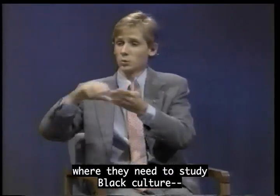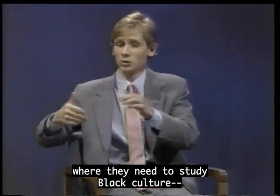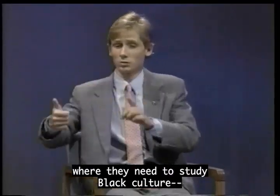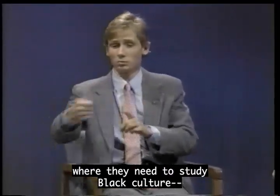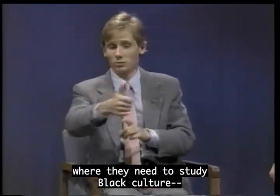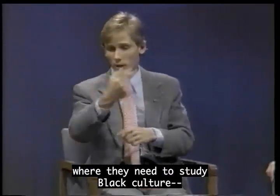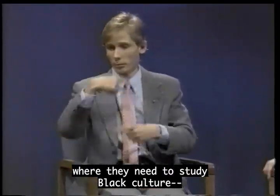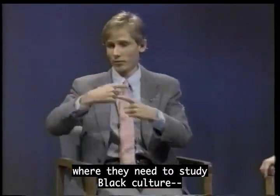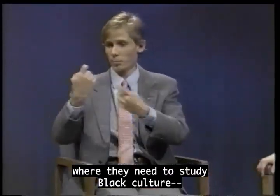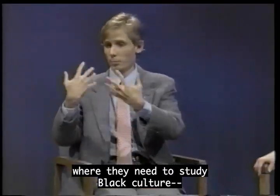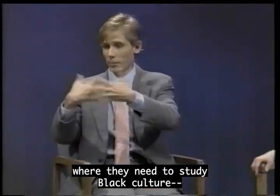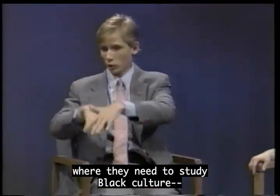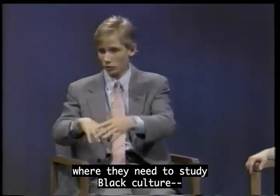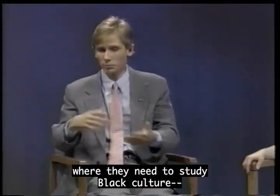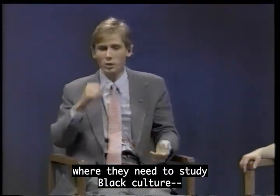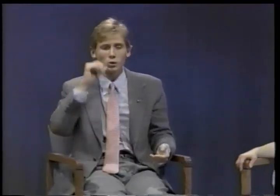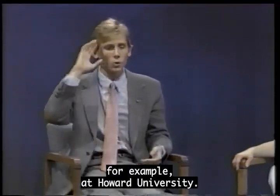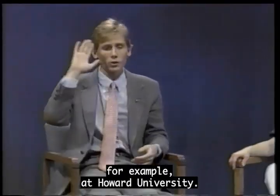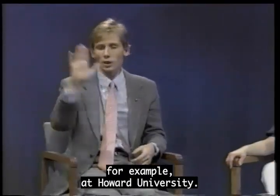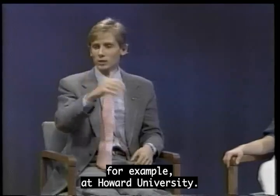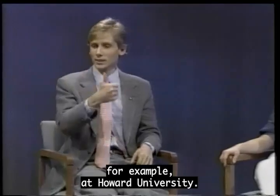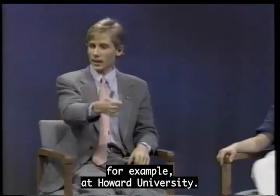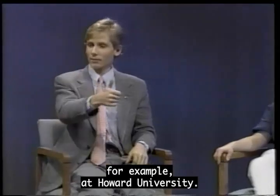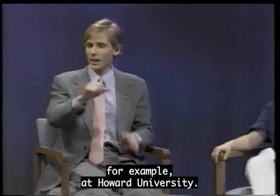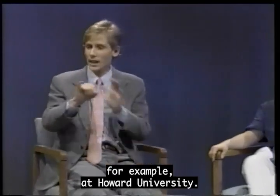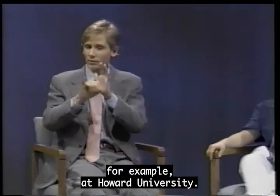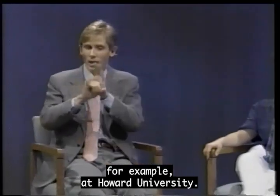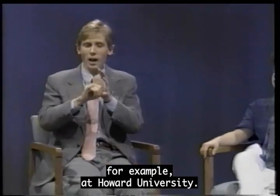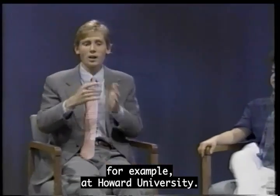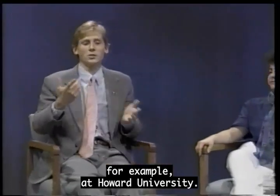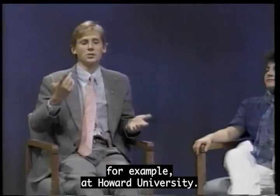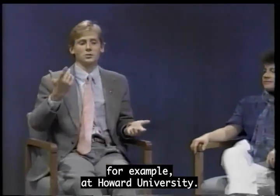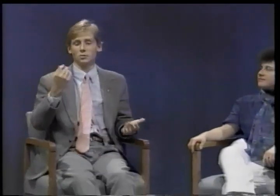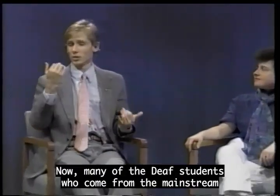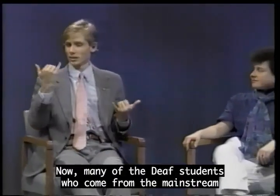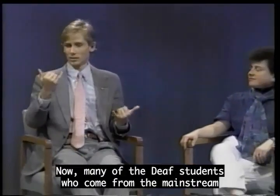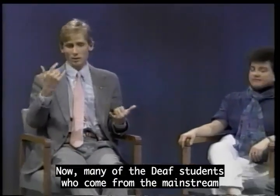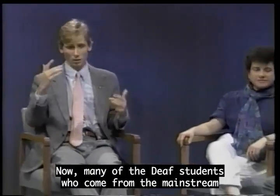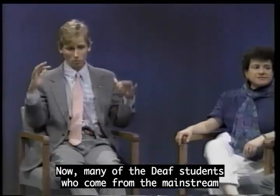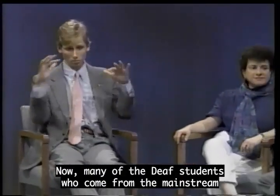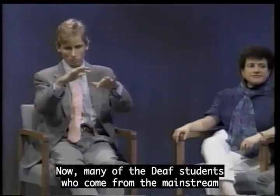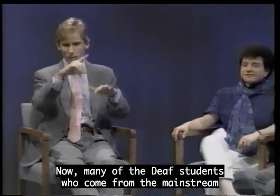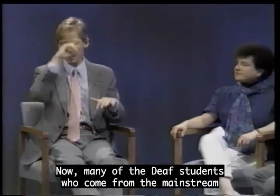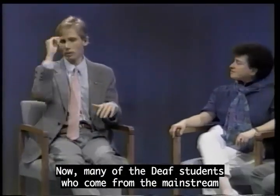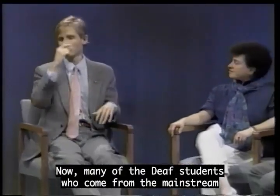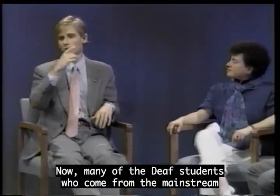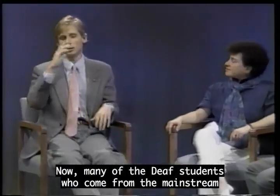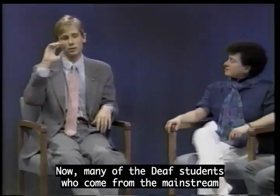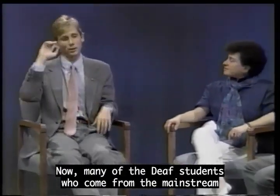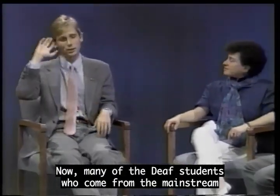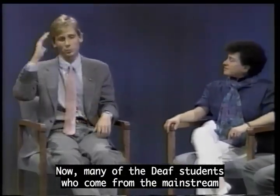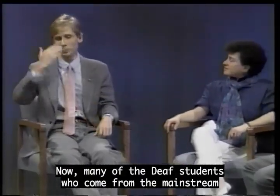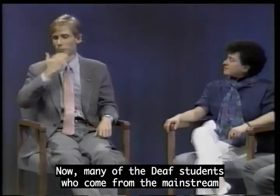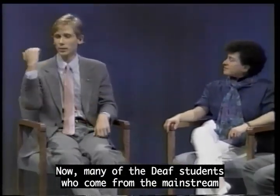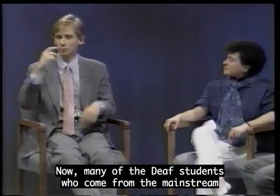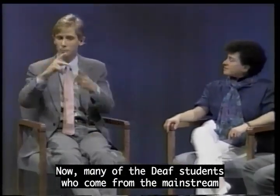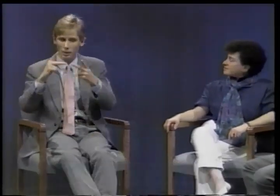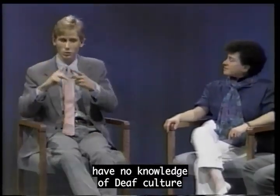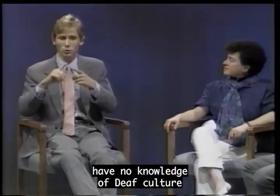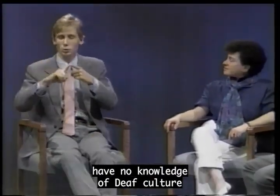for example, at Howard University. Now, many of the deaf students who come from the mainstream have no knowledge of deaf culture and perhaps don't